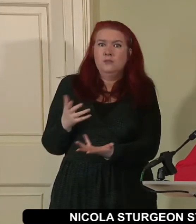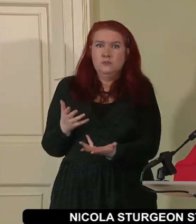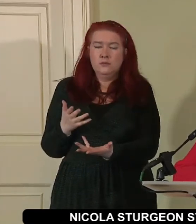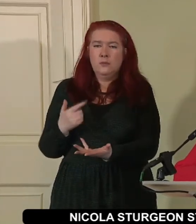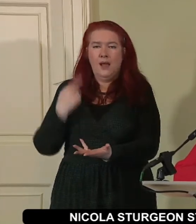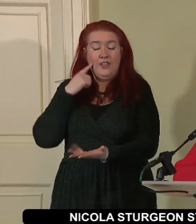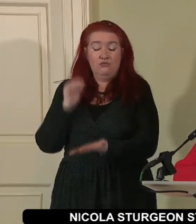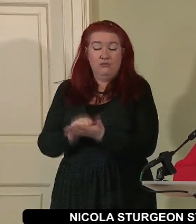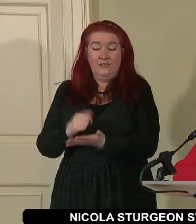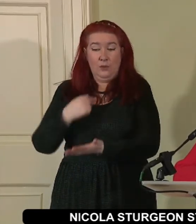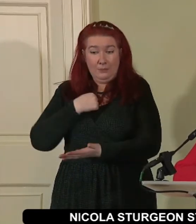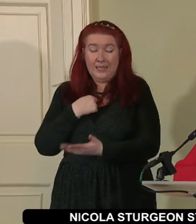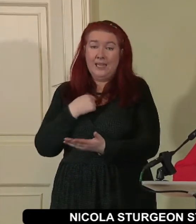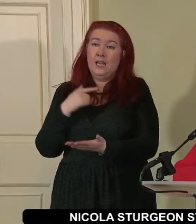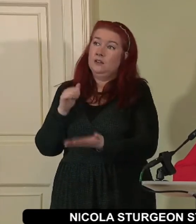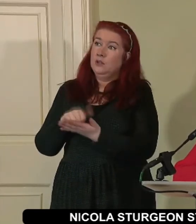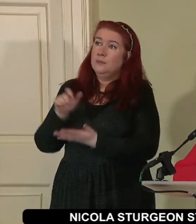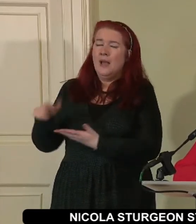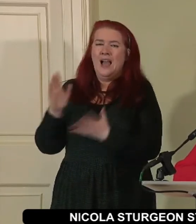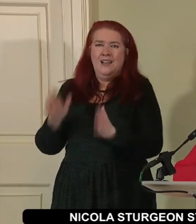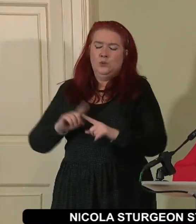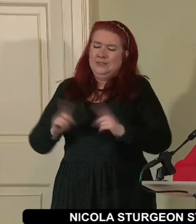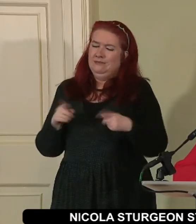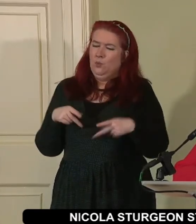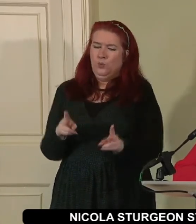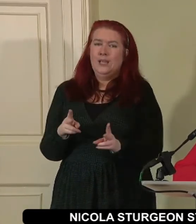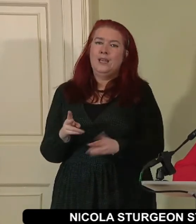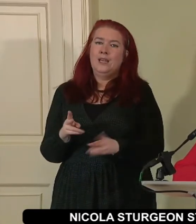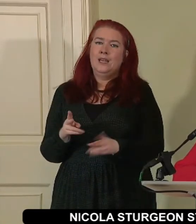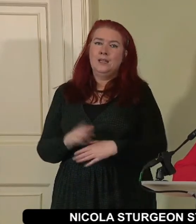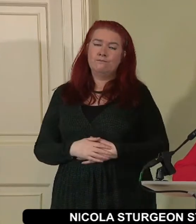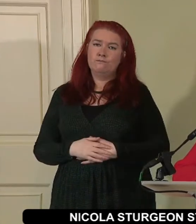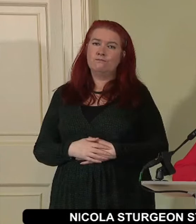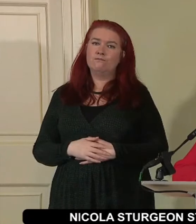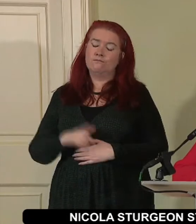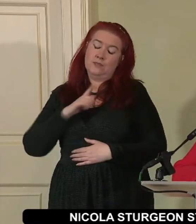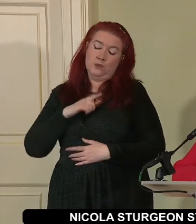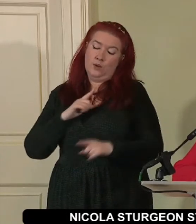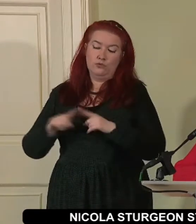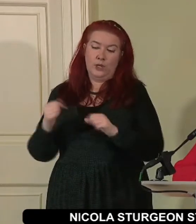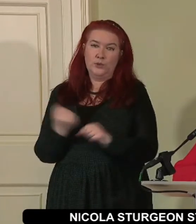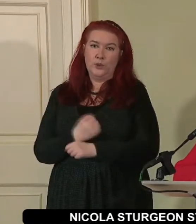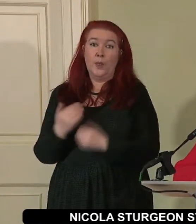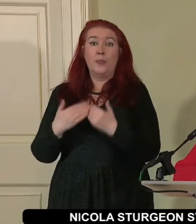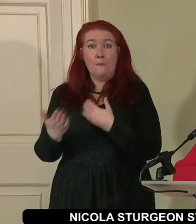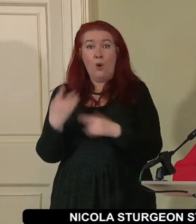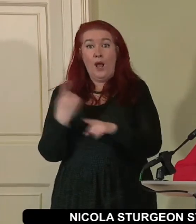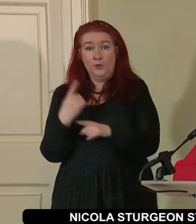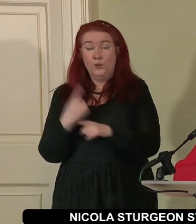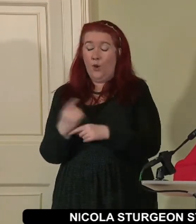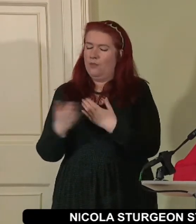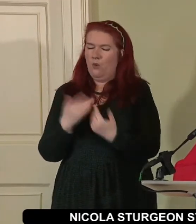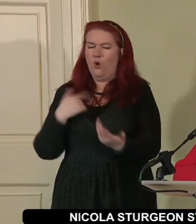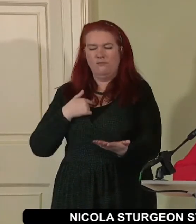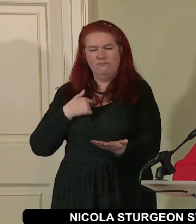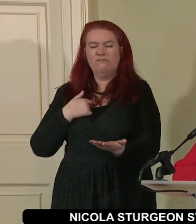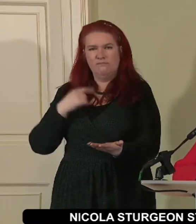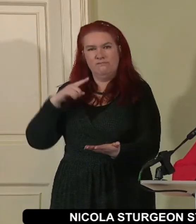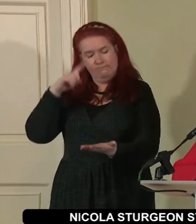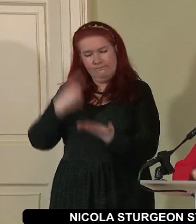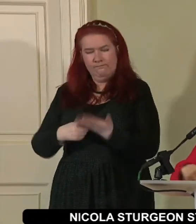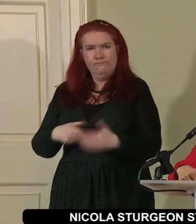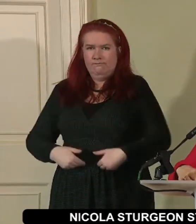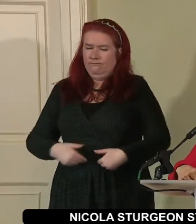it's right for the country, to do that in a different way in future. And that is what I'm seeking to do. And the more I talk, the more convinced I am that this is the